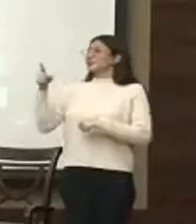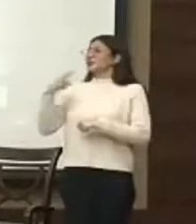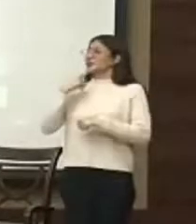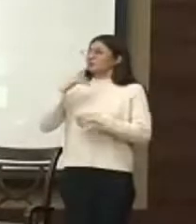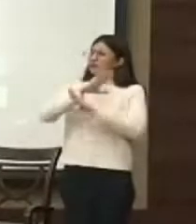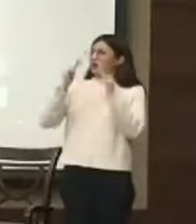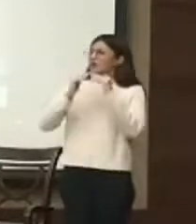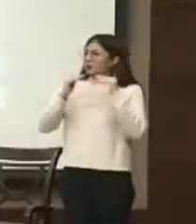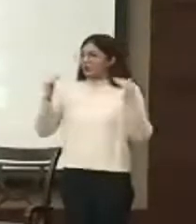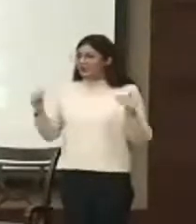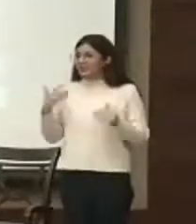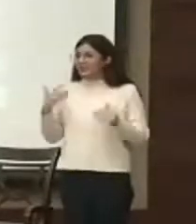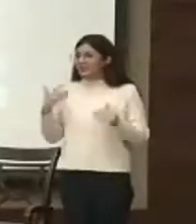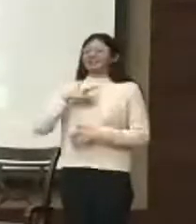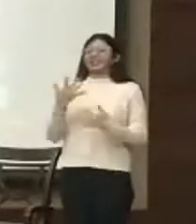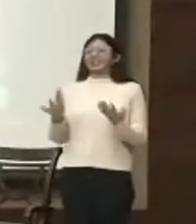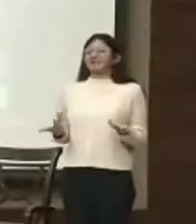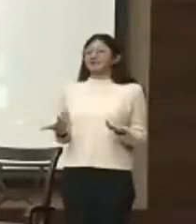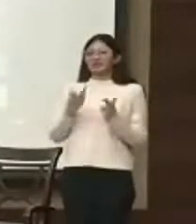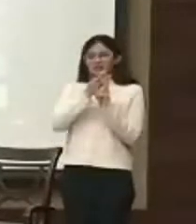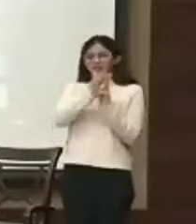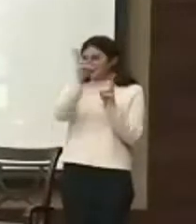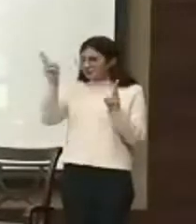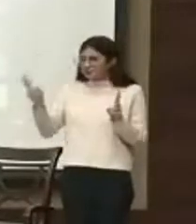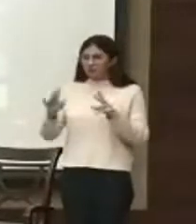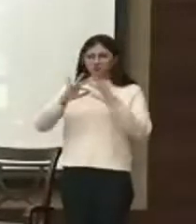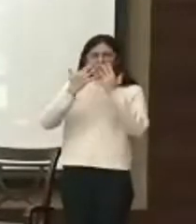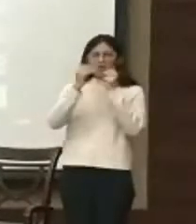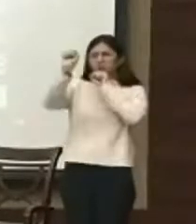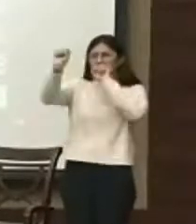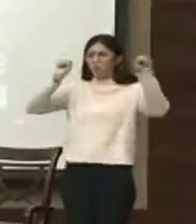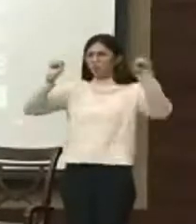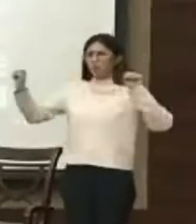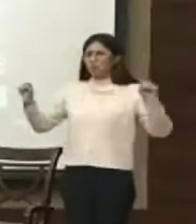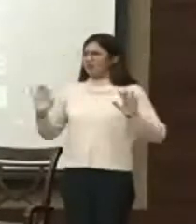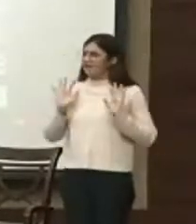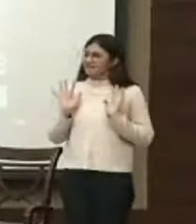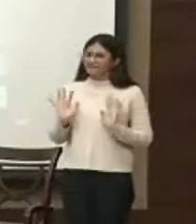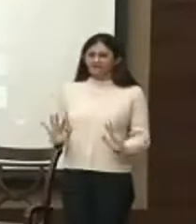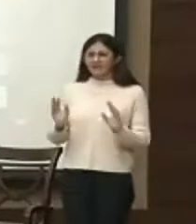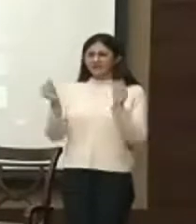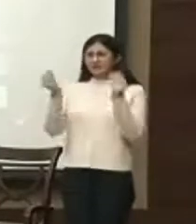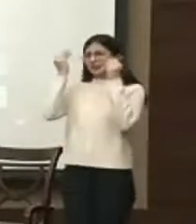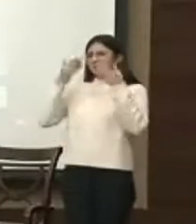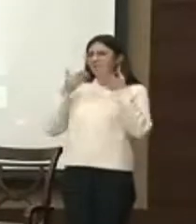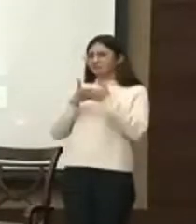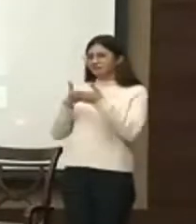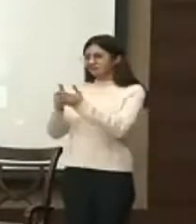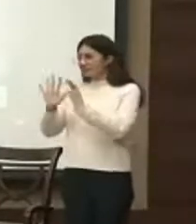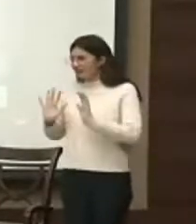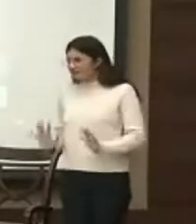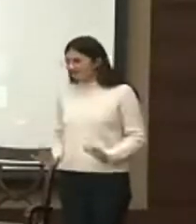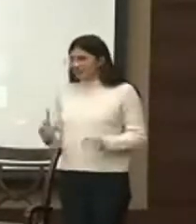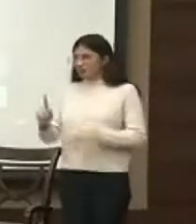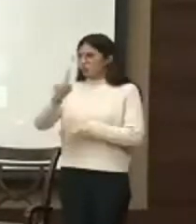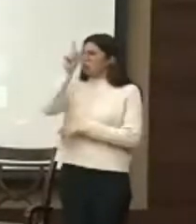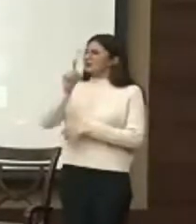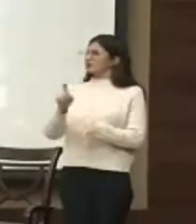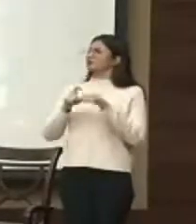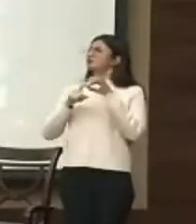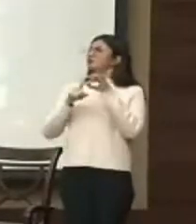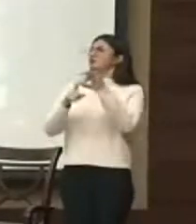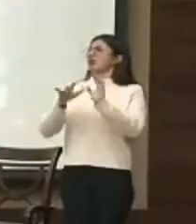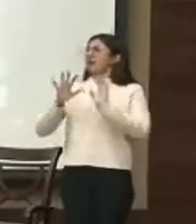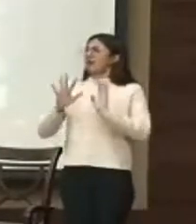all, in our different worlds, we all face and ask the same questions that